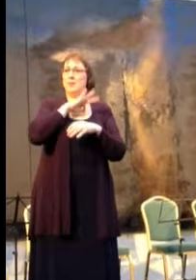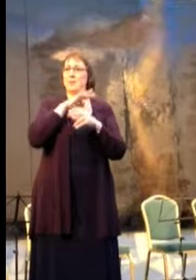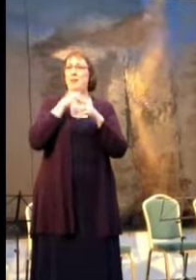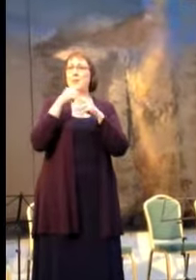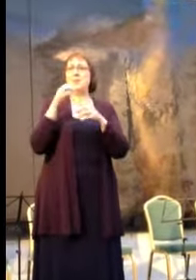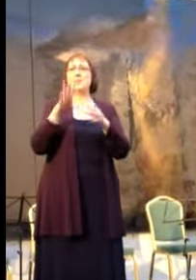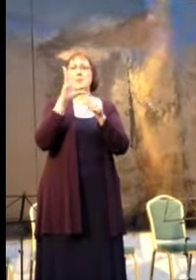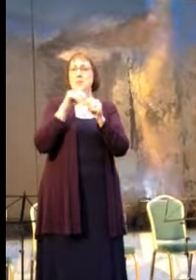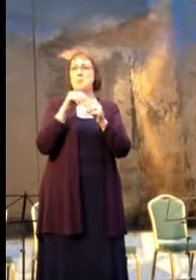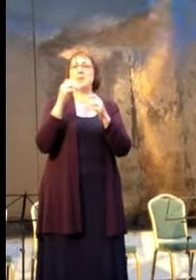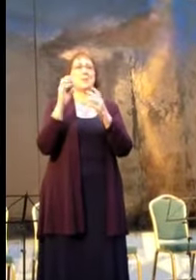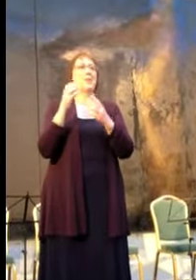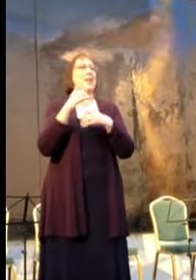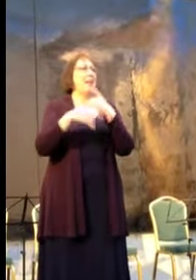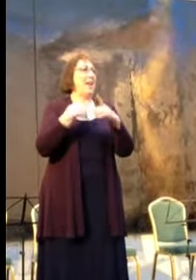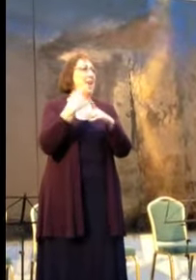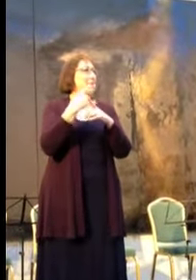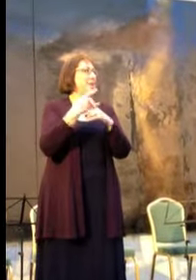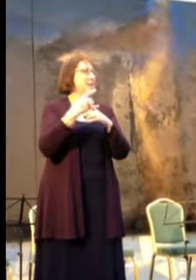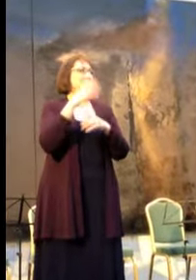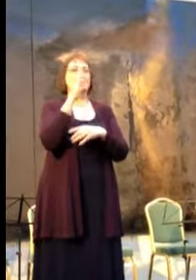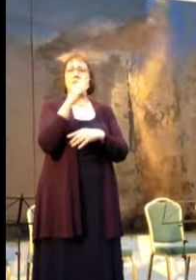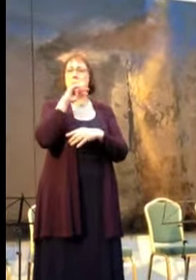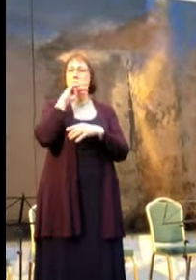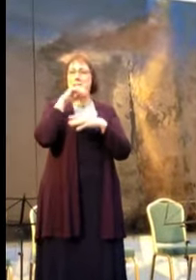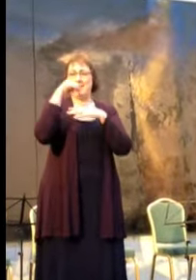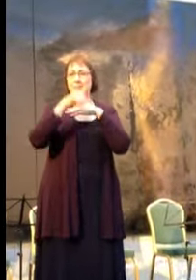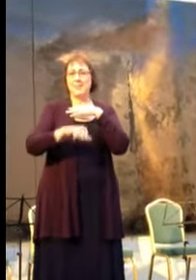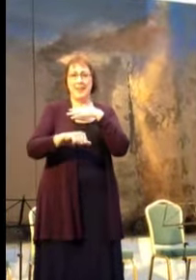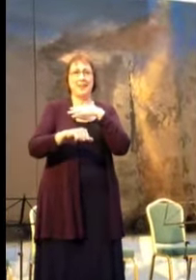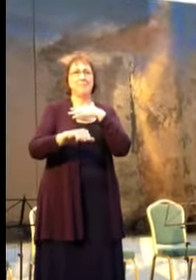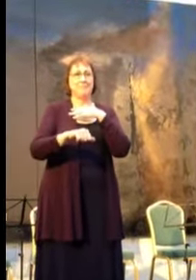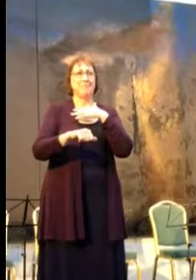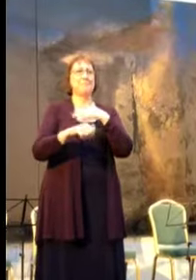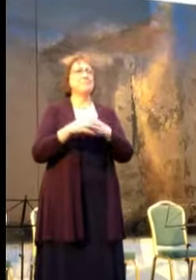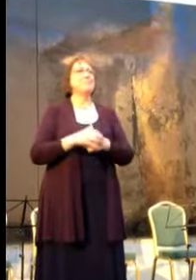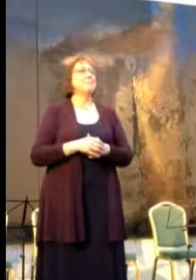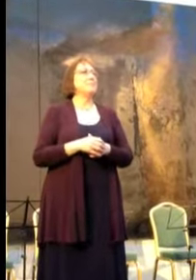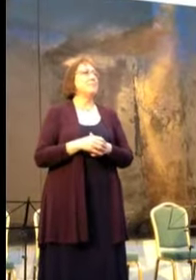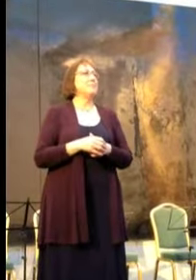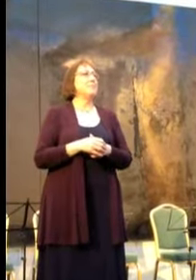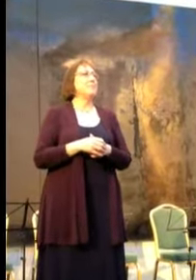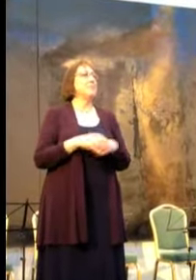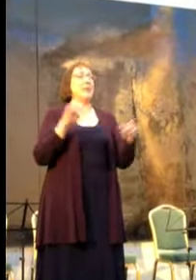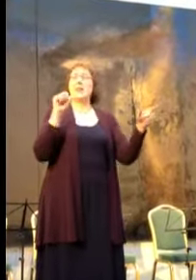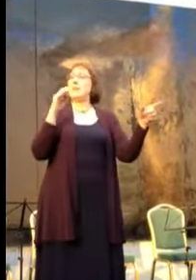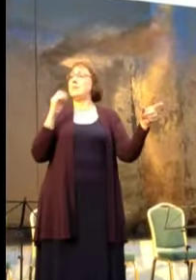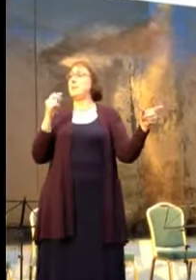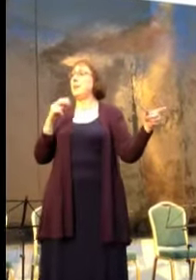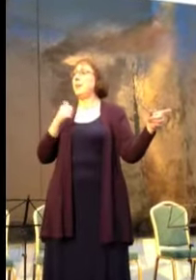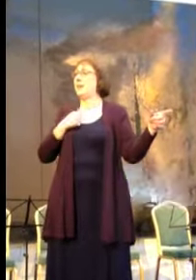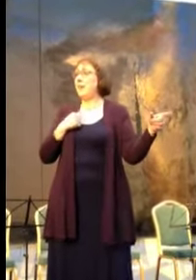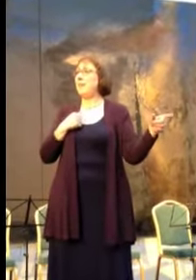pale nashute gamiach she concludes is a better affair. Sabina and I would first